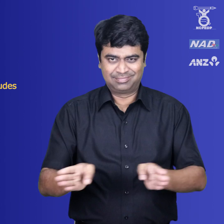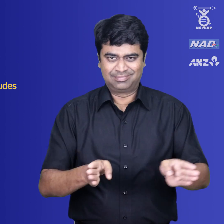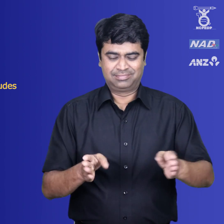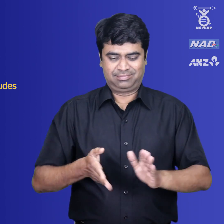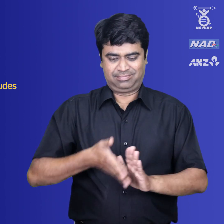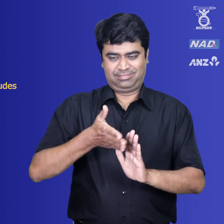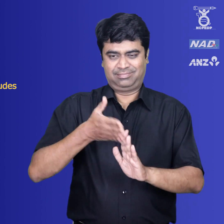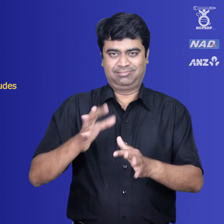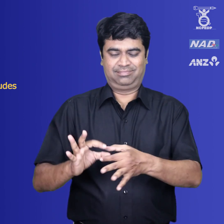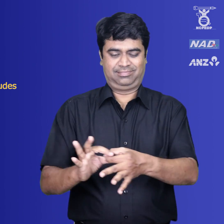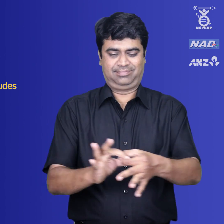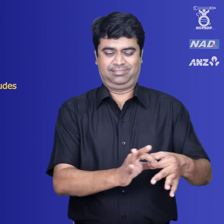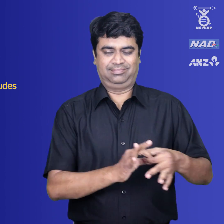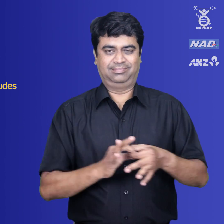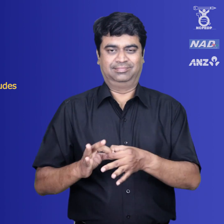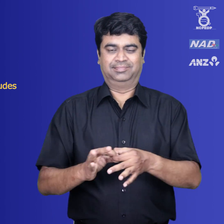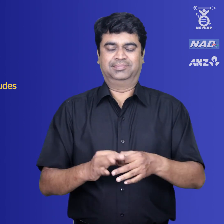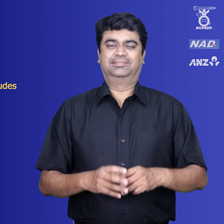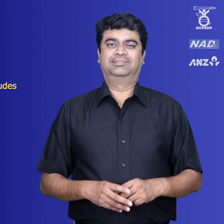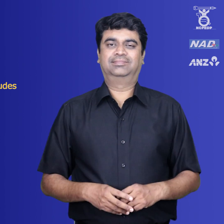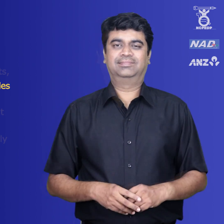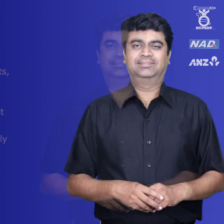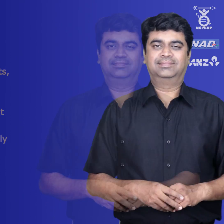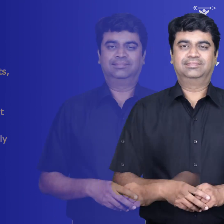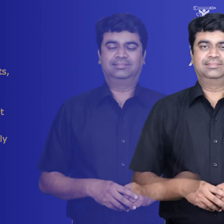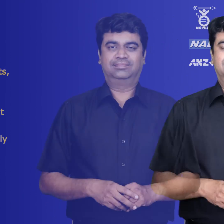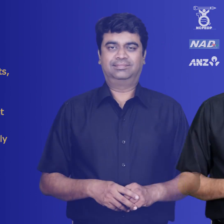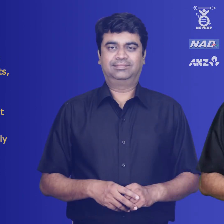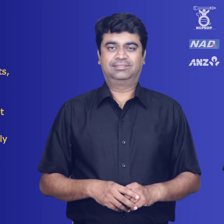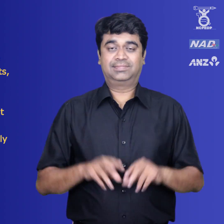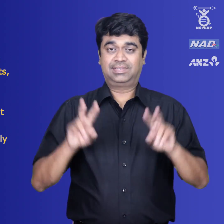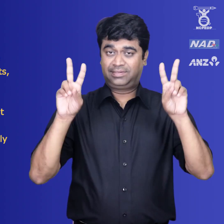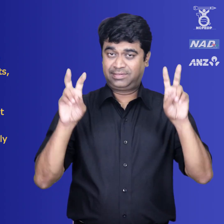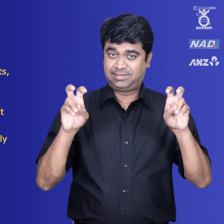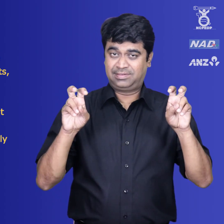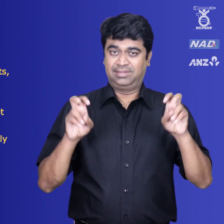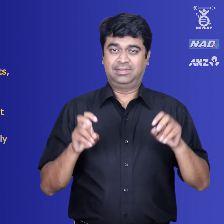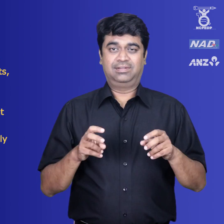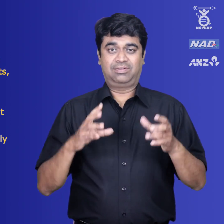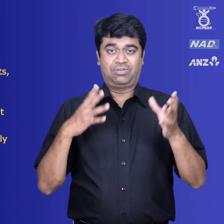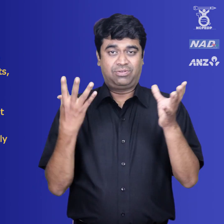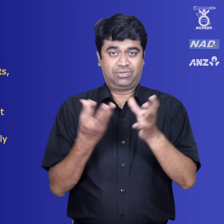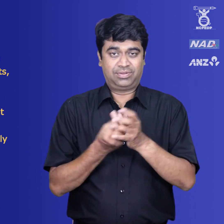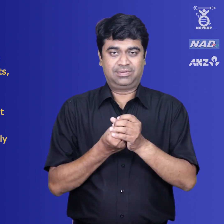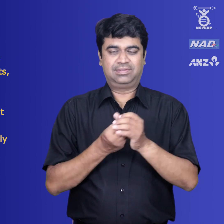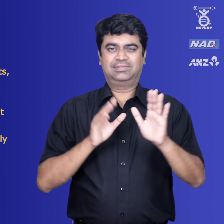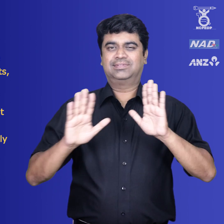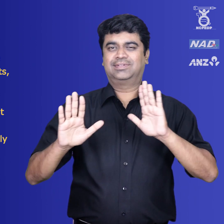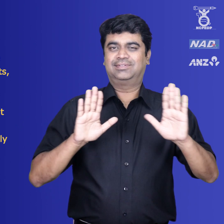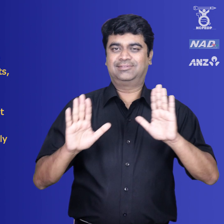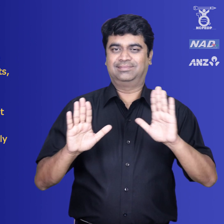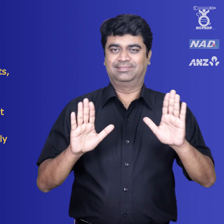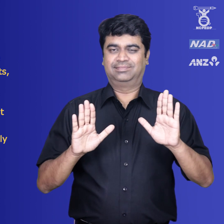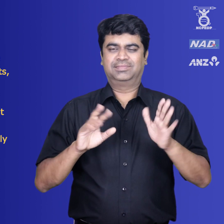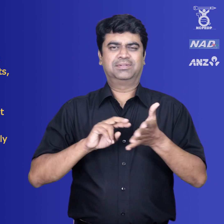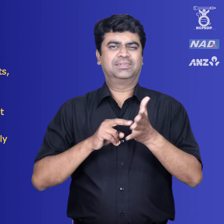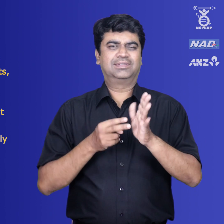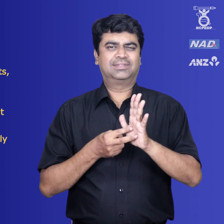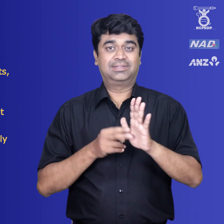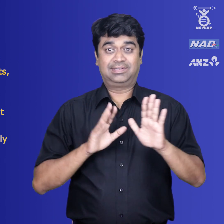road and street infrastructure, etc. Universal design means the design of